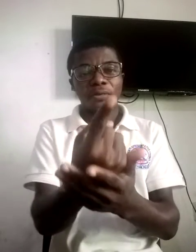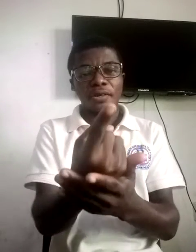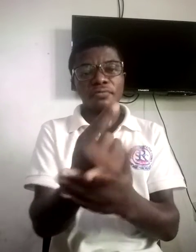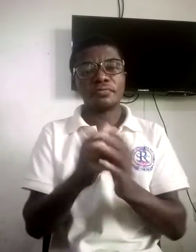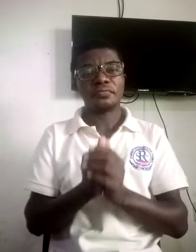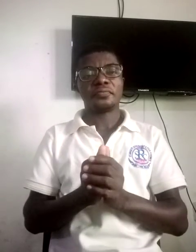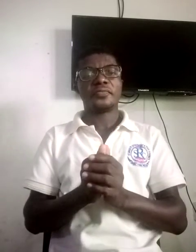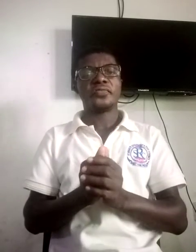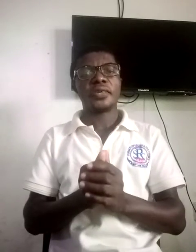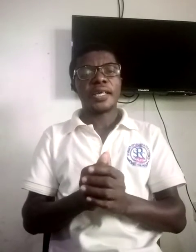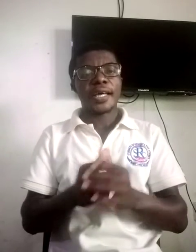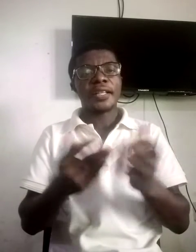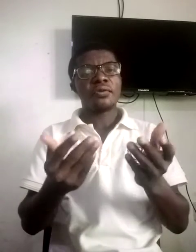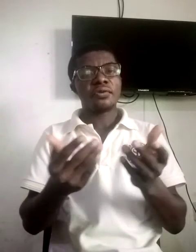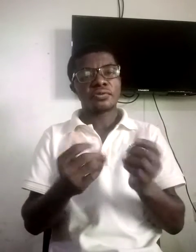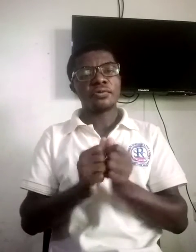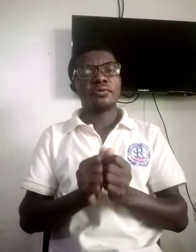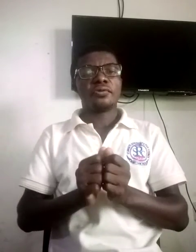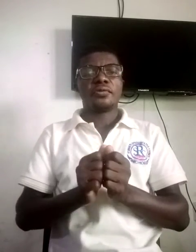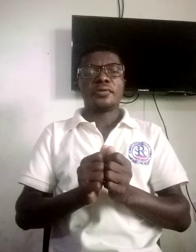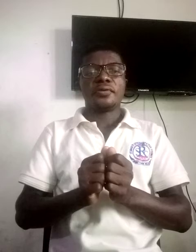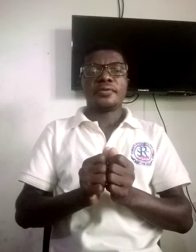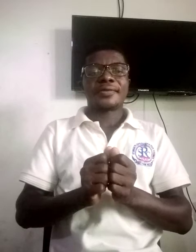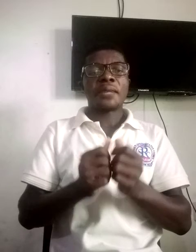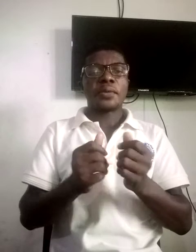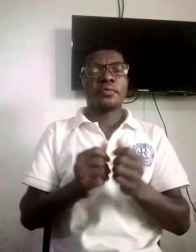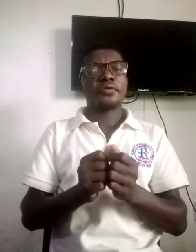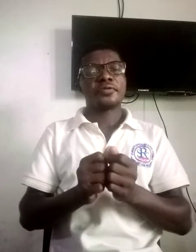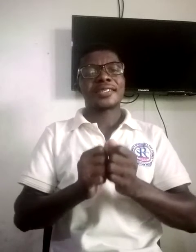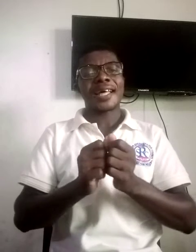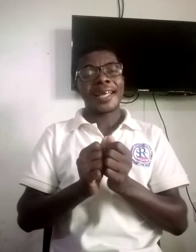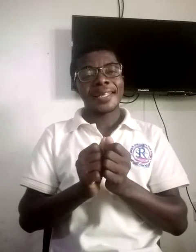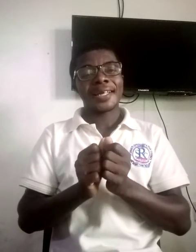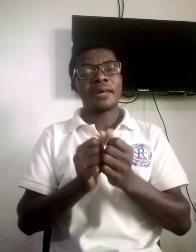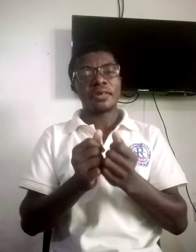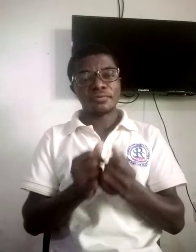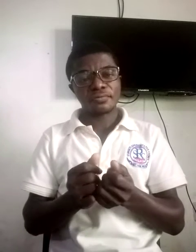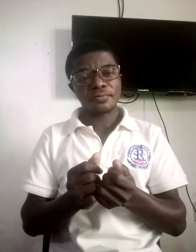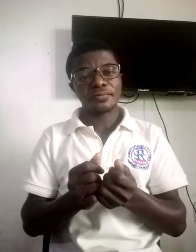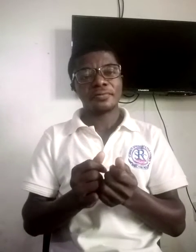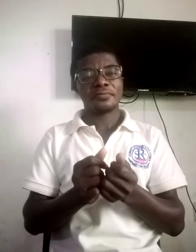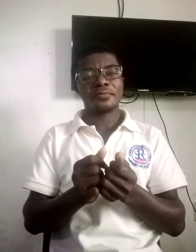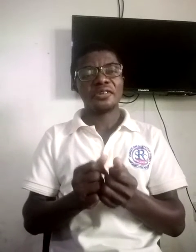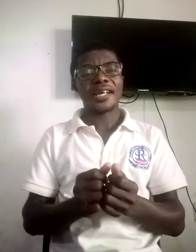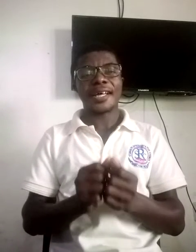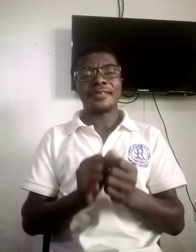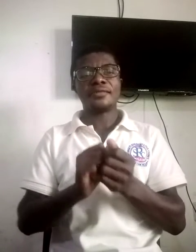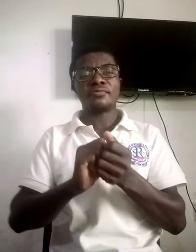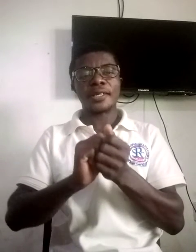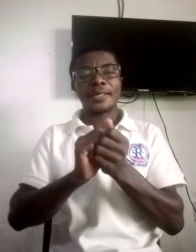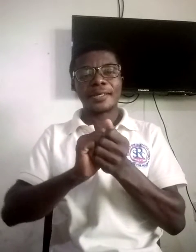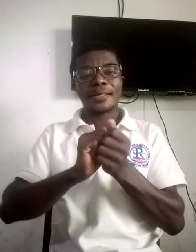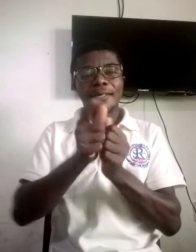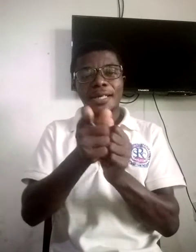are you? And then also some people also sign how are you as this way. How are